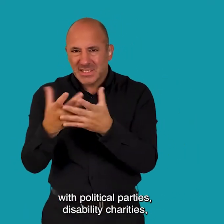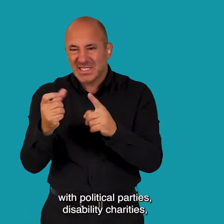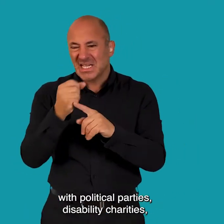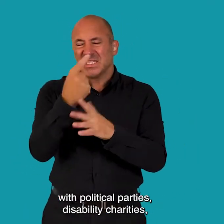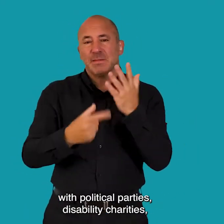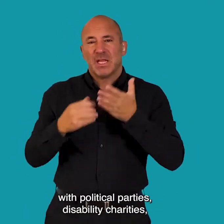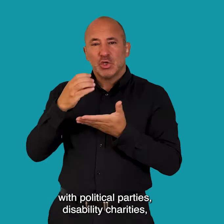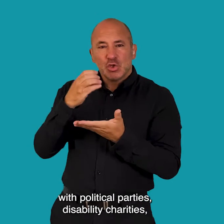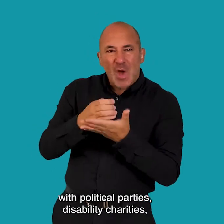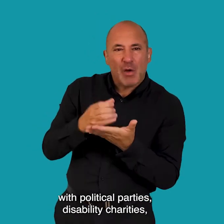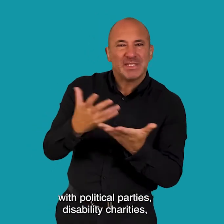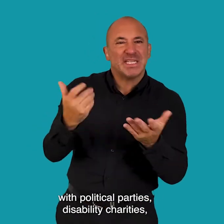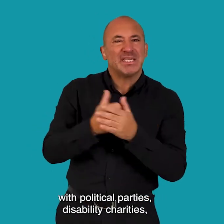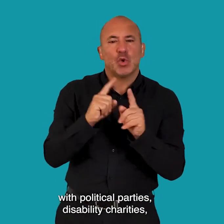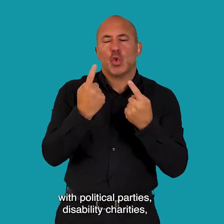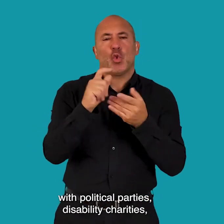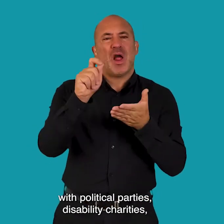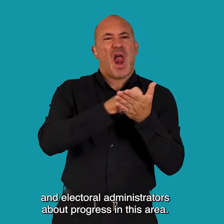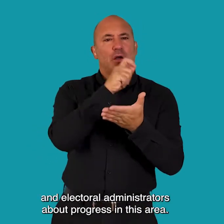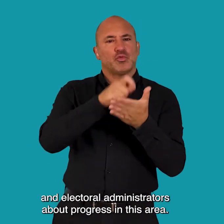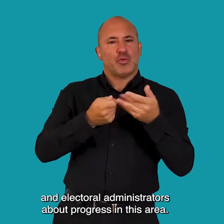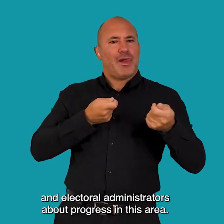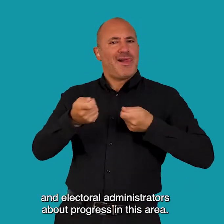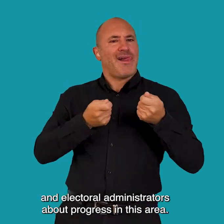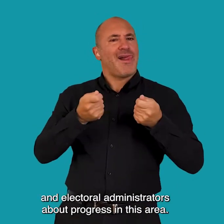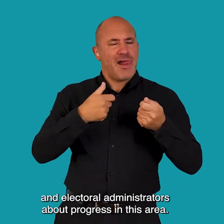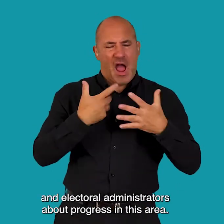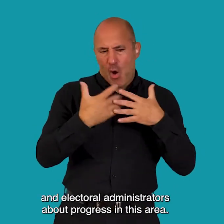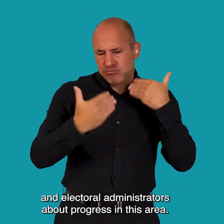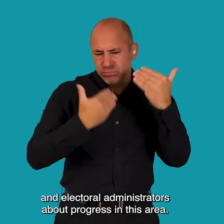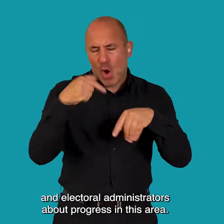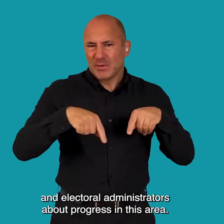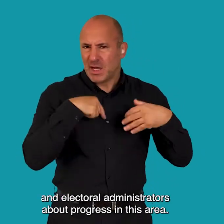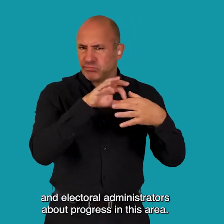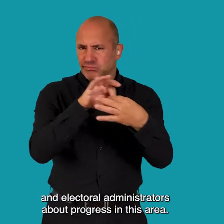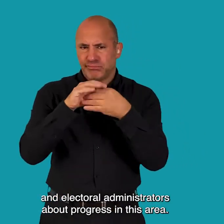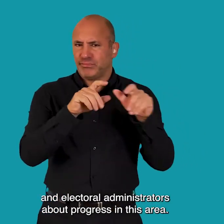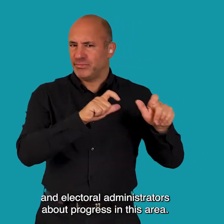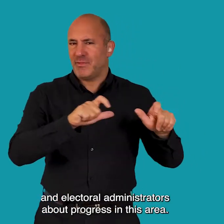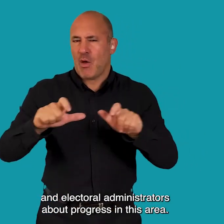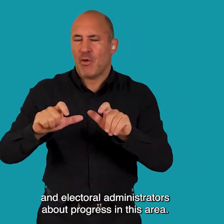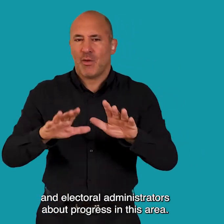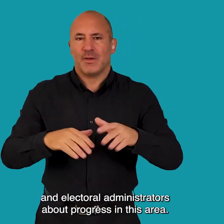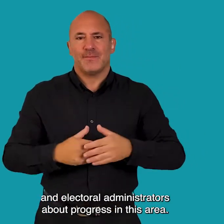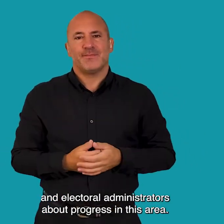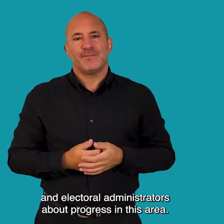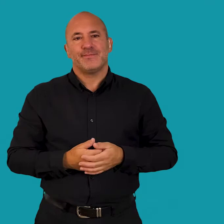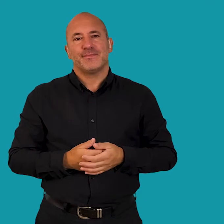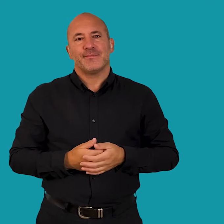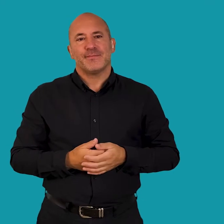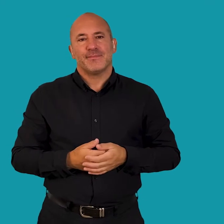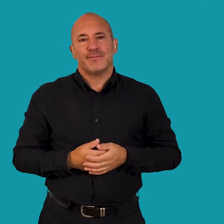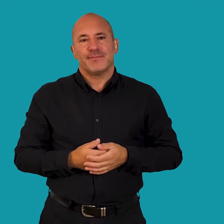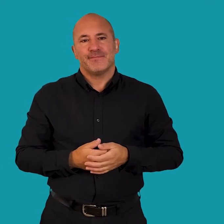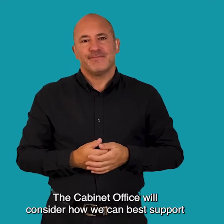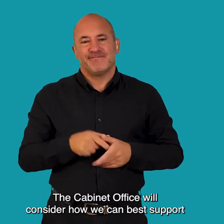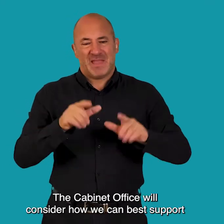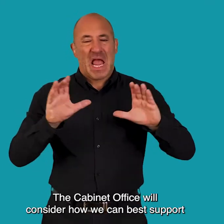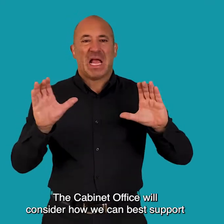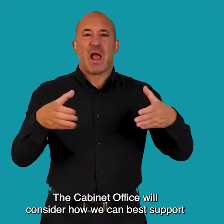parties, disability charities, and electoral administrators about progress in this area. The Cabinet Office